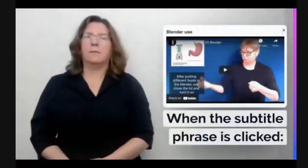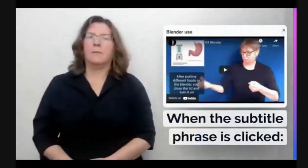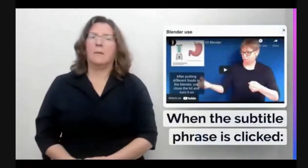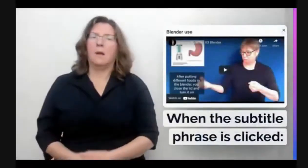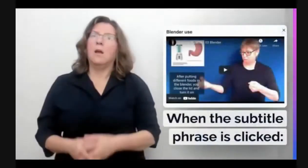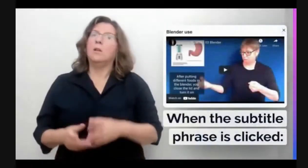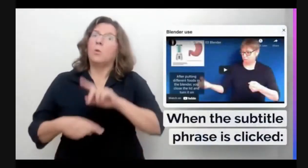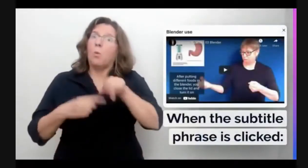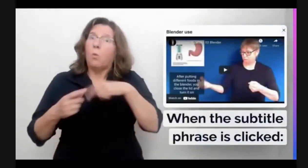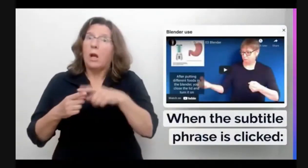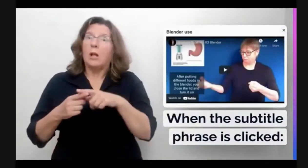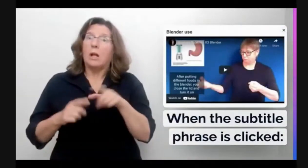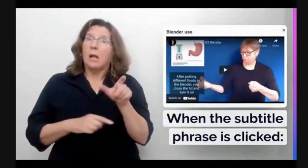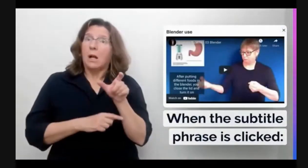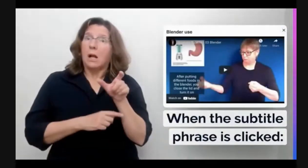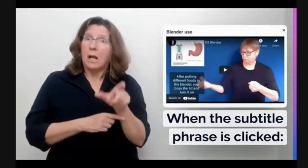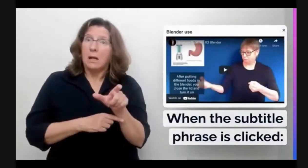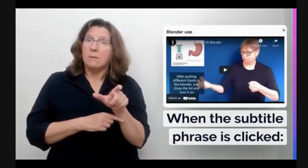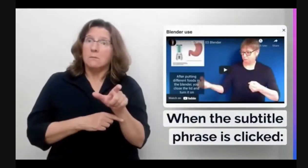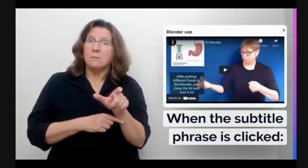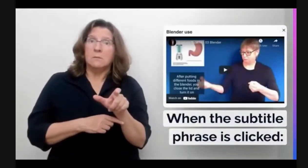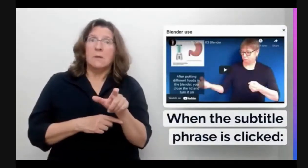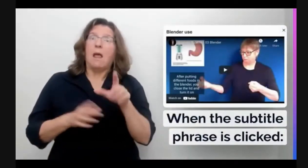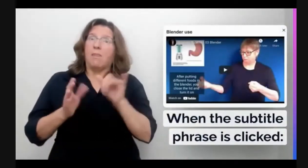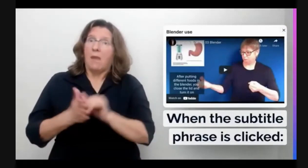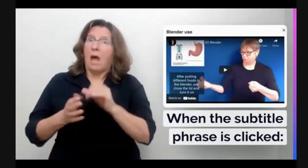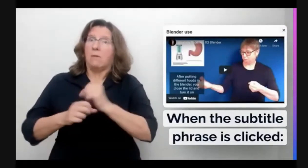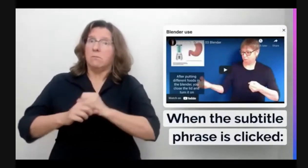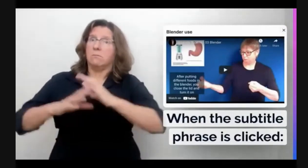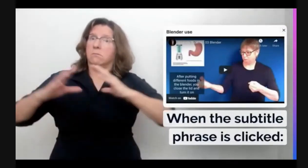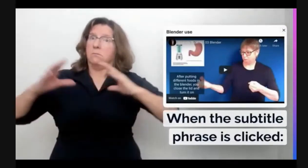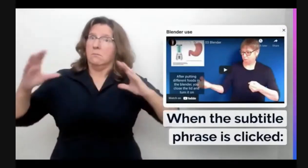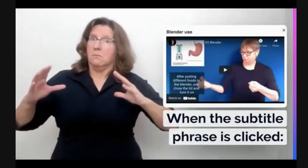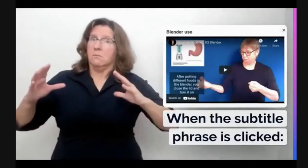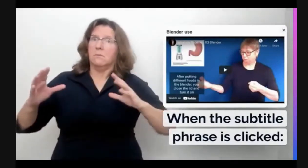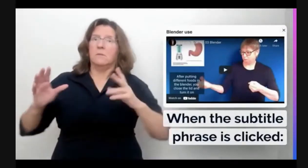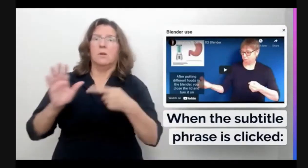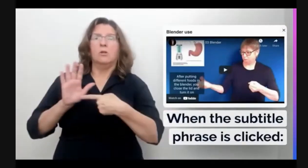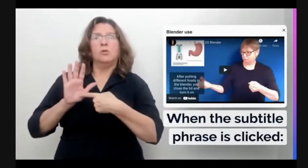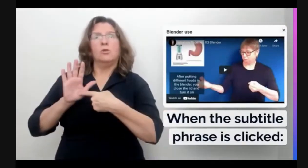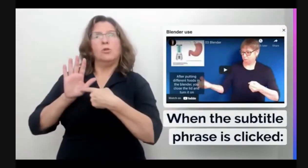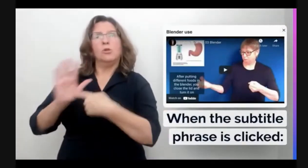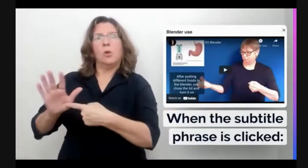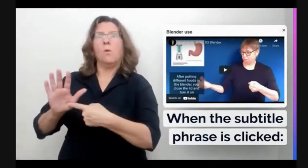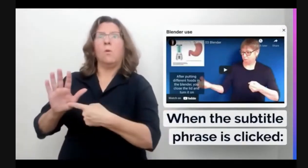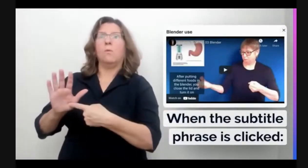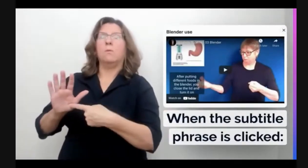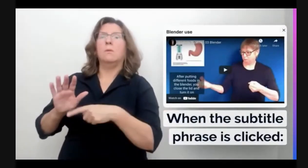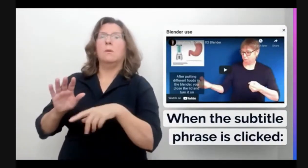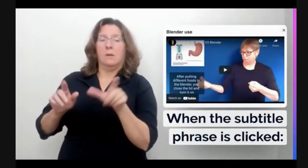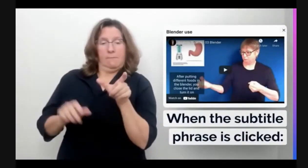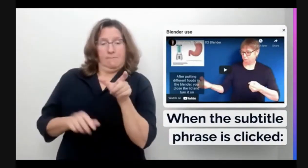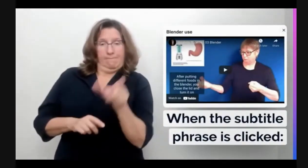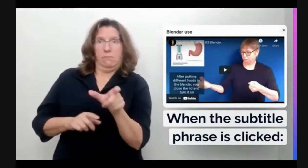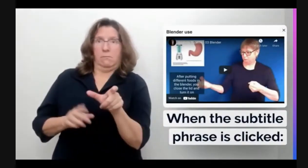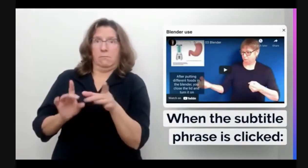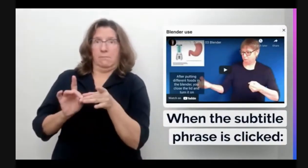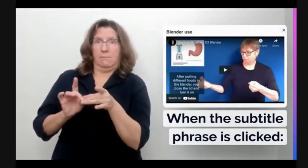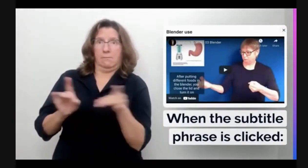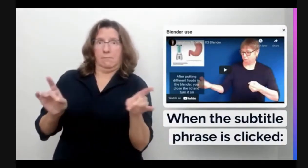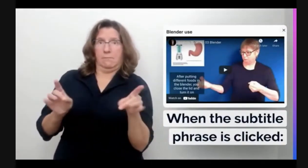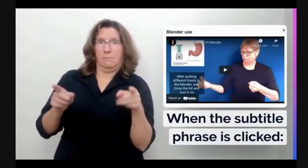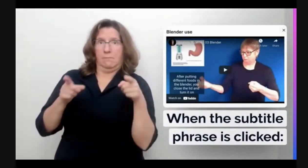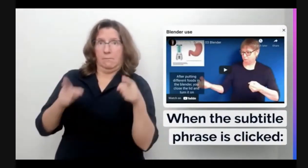video. Here's where the navigation brought us. You see the text box with the subtitles. You note the text